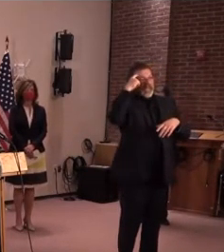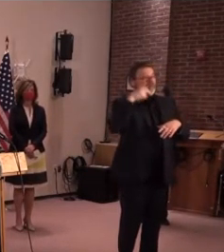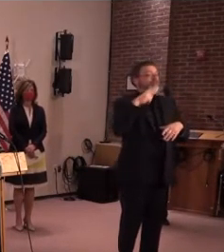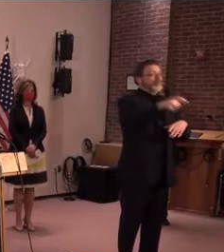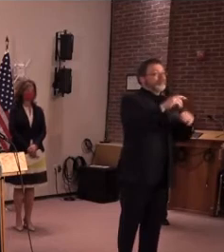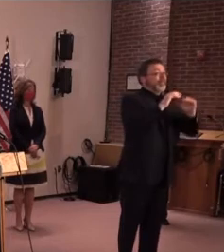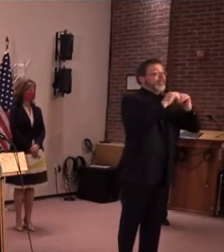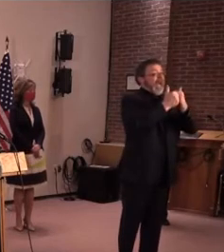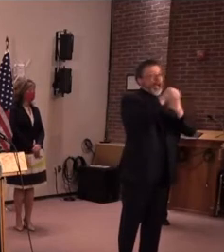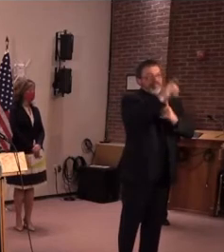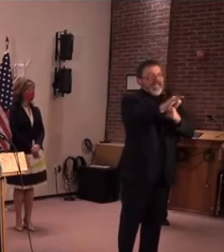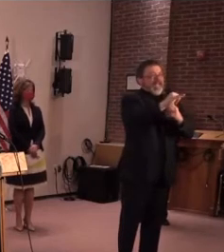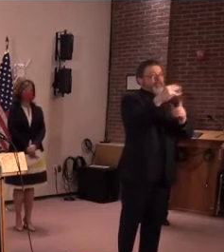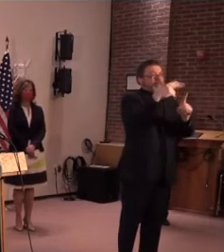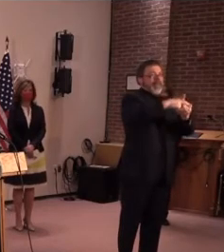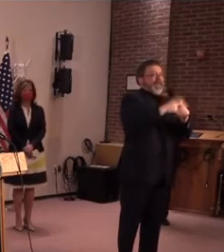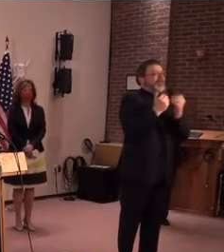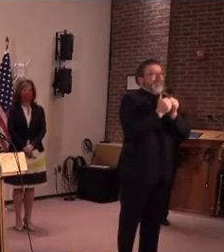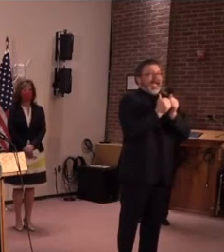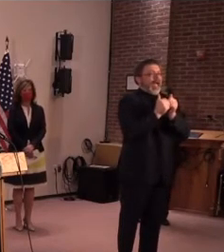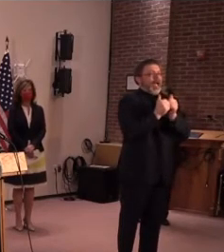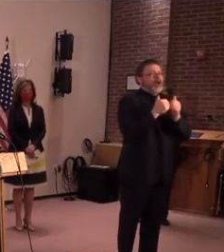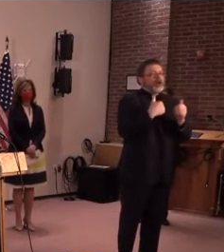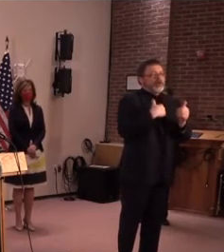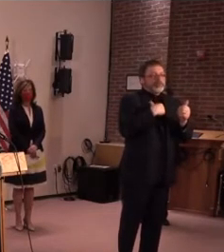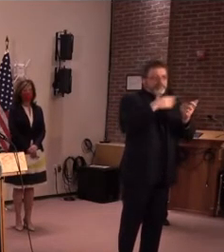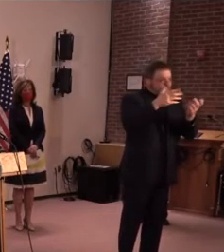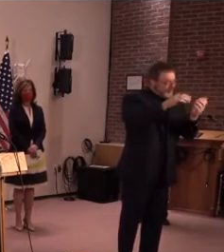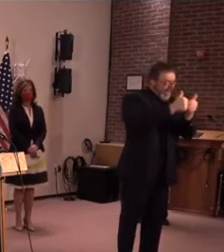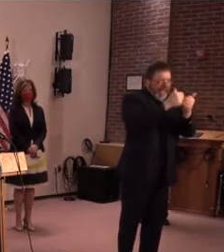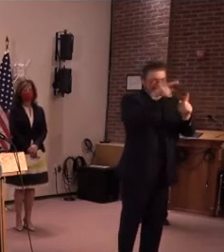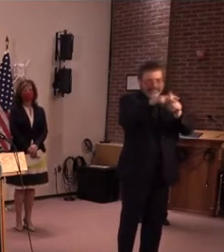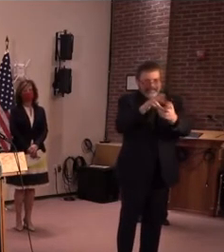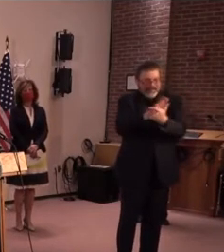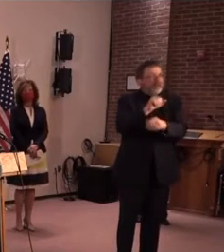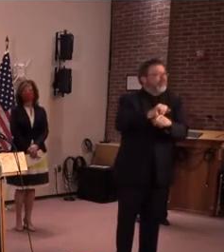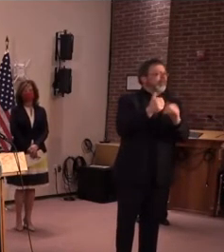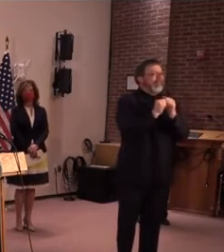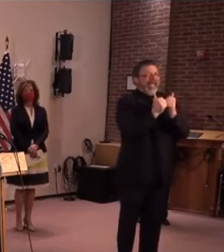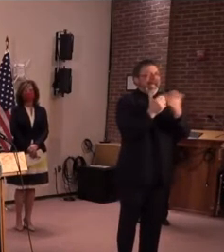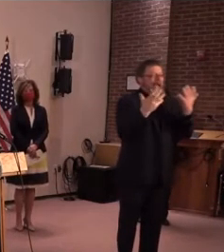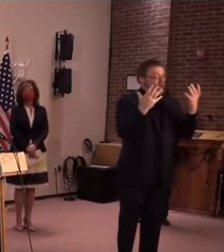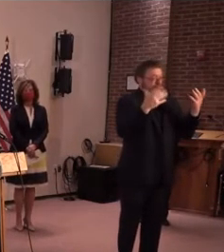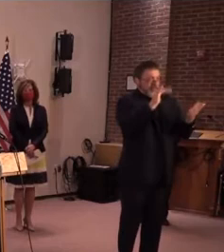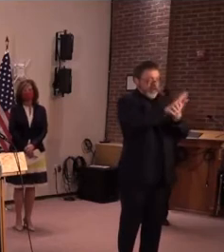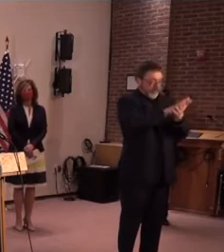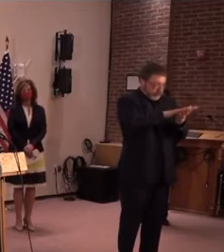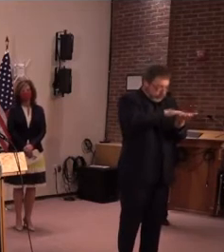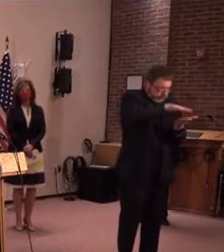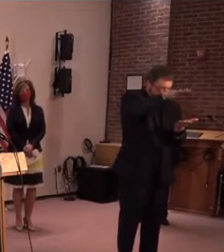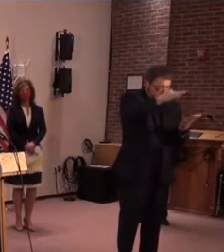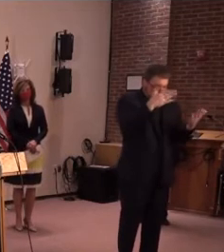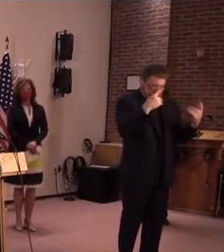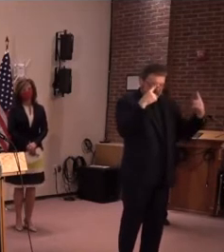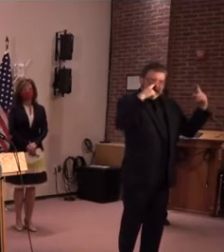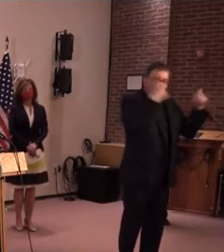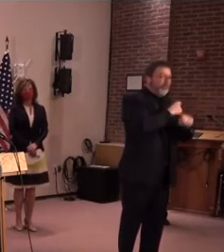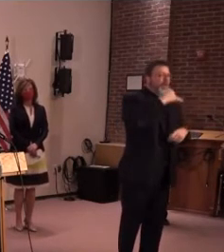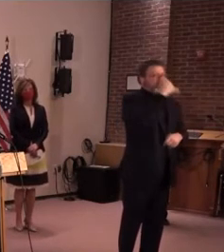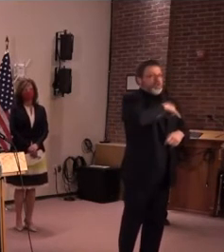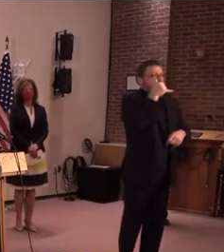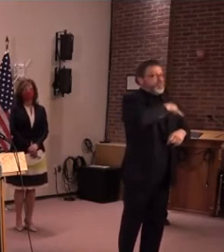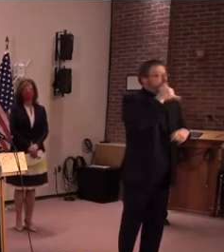and other opportunities available. Because as we know, as Tom just described with the federal PPP program,